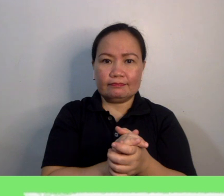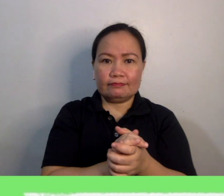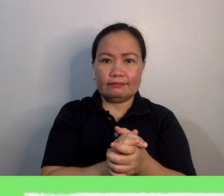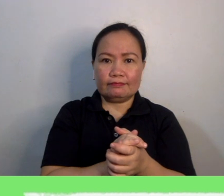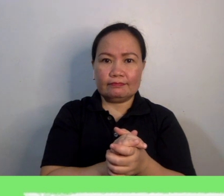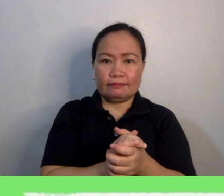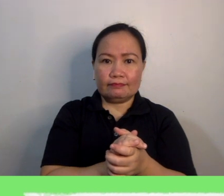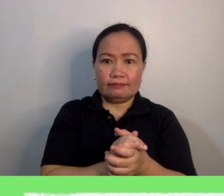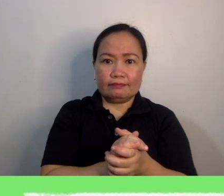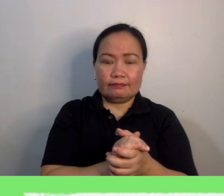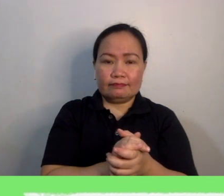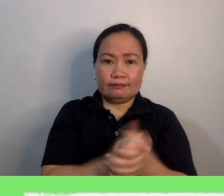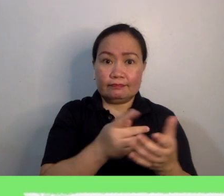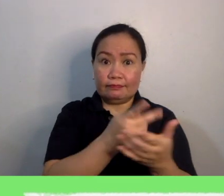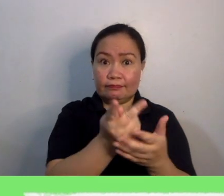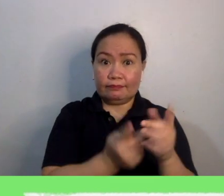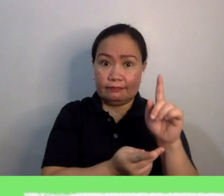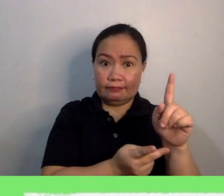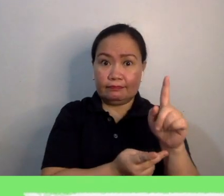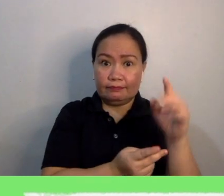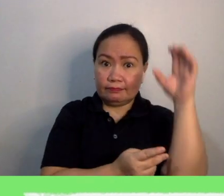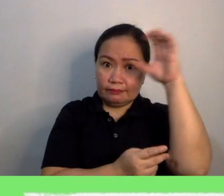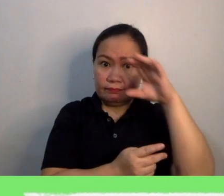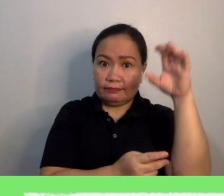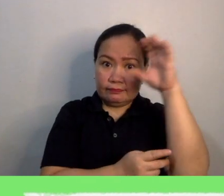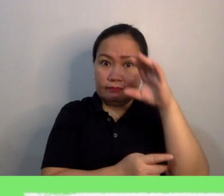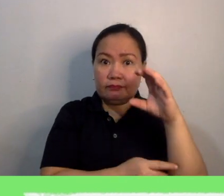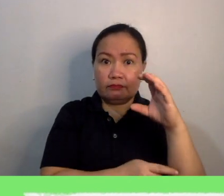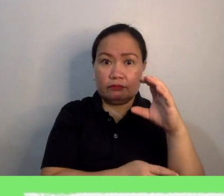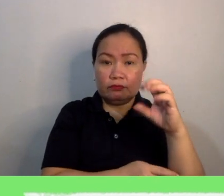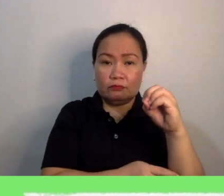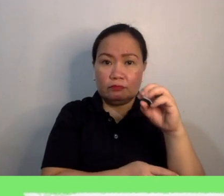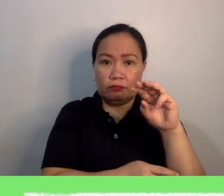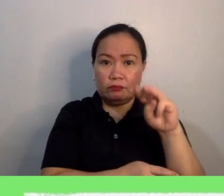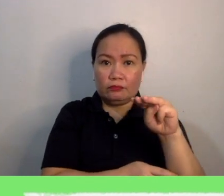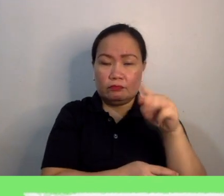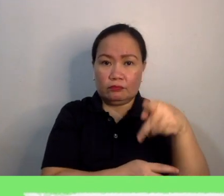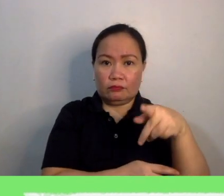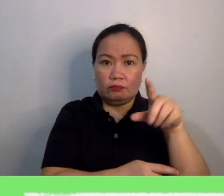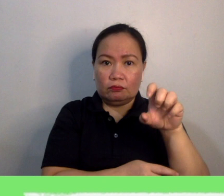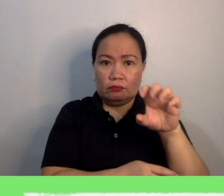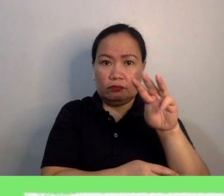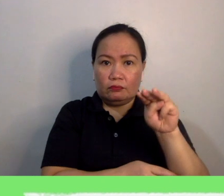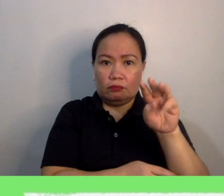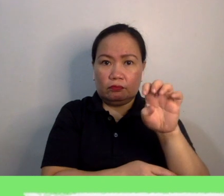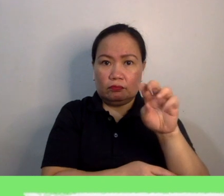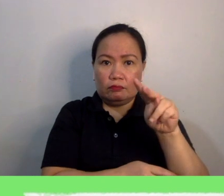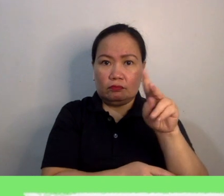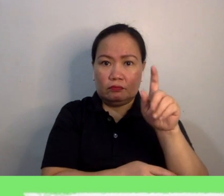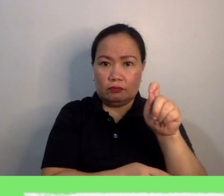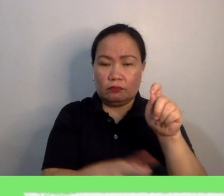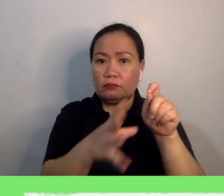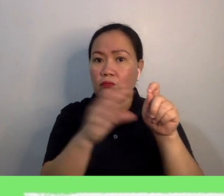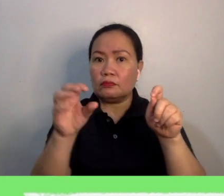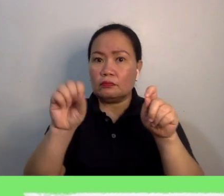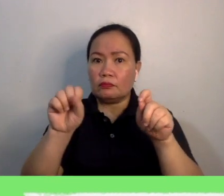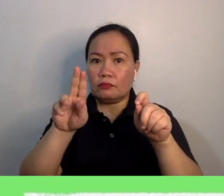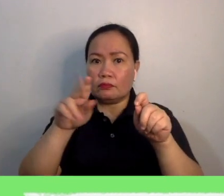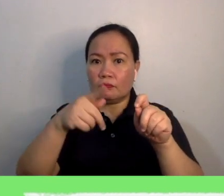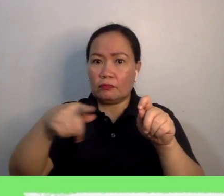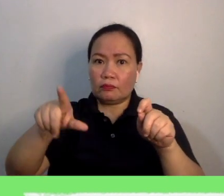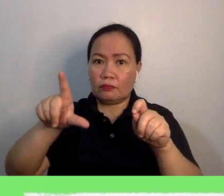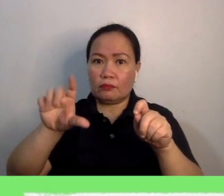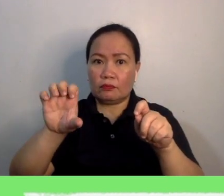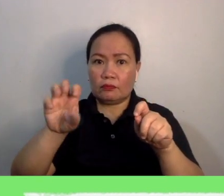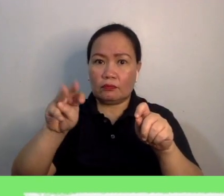So, for test 1, find the complement and supplement of each angle. For test 2, identify the kinds of angle